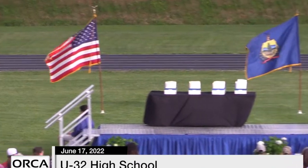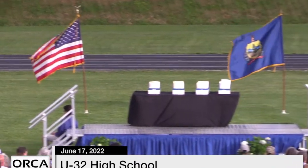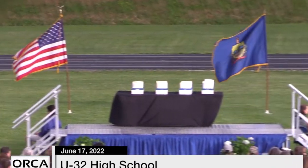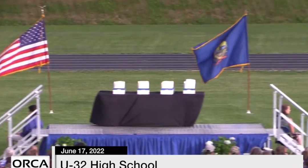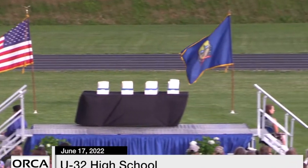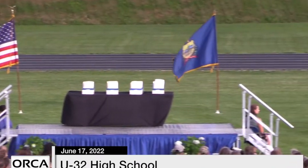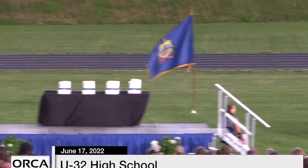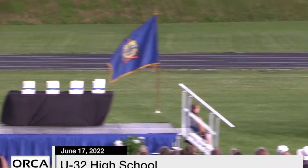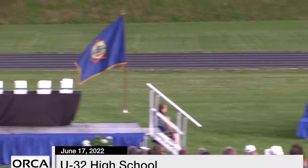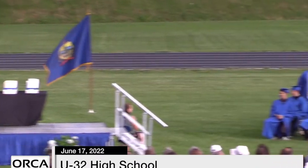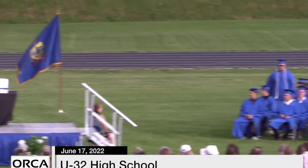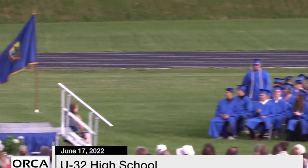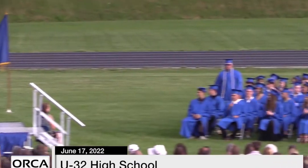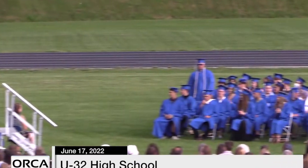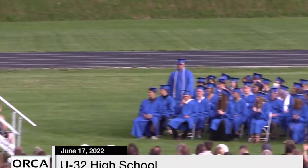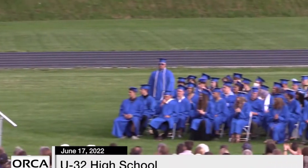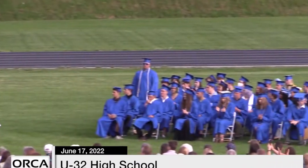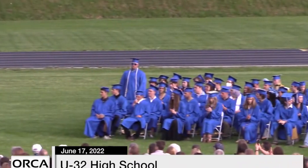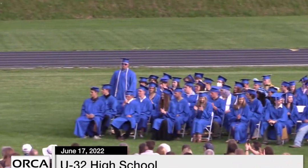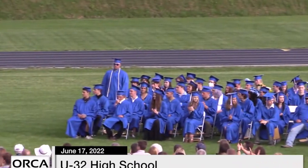well?